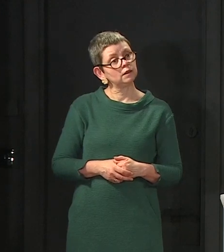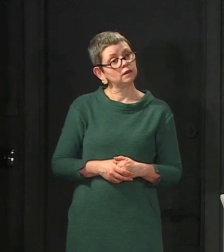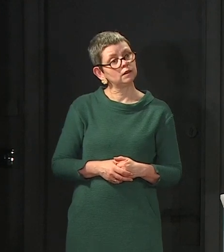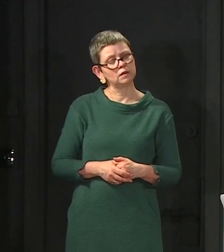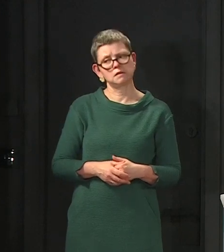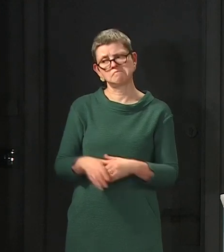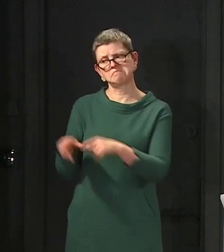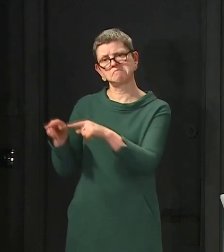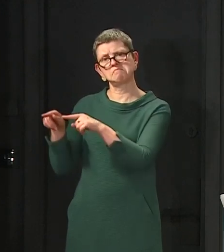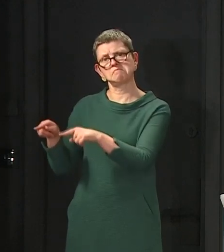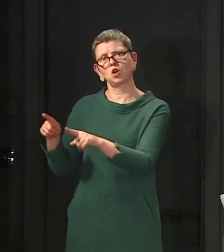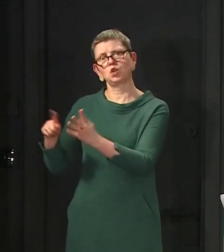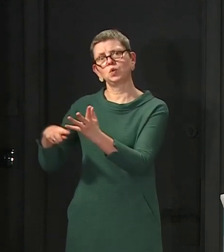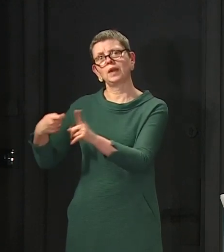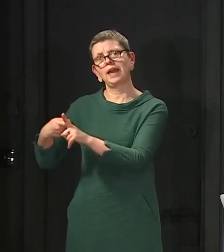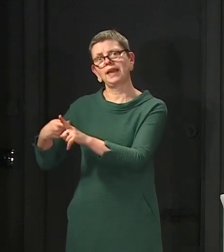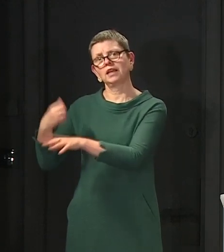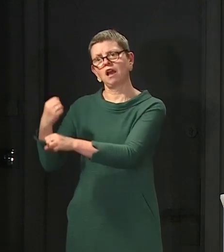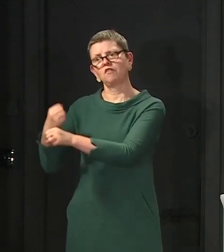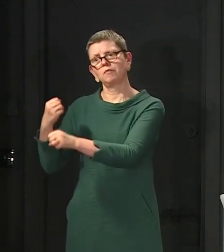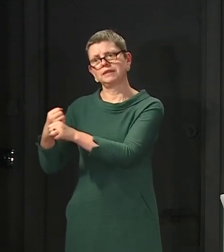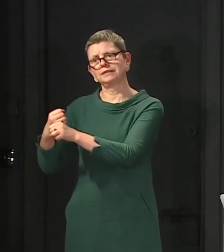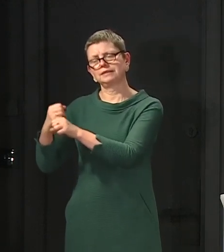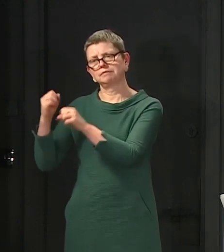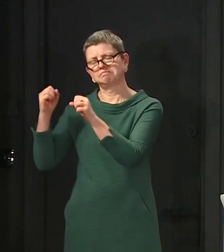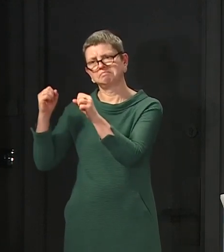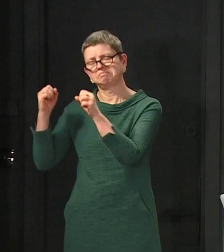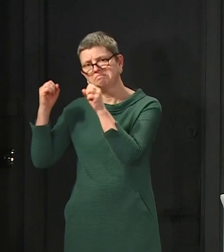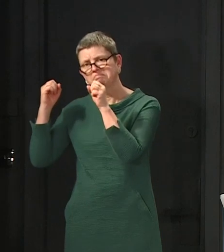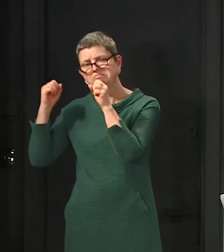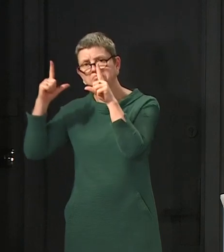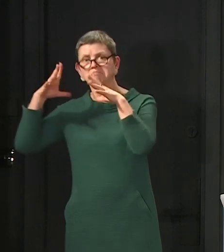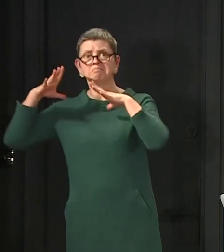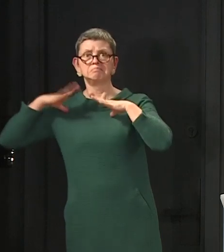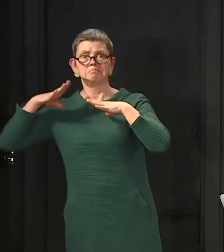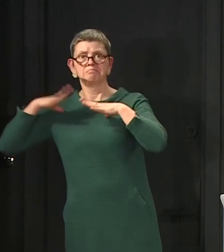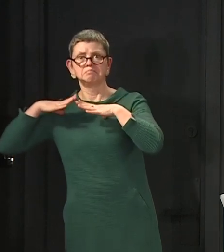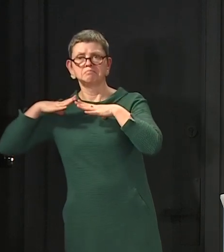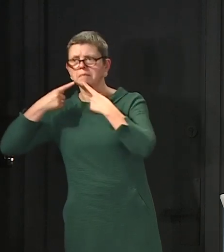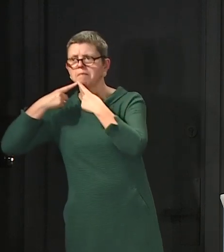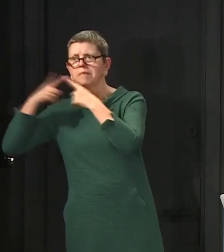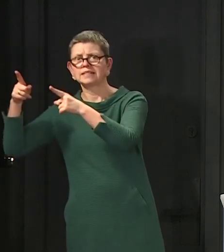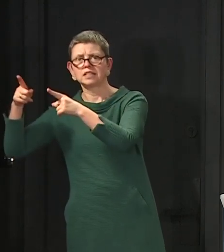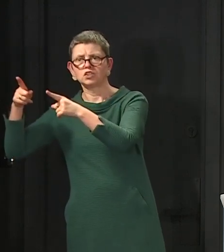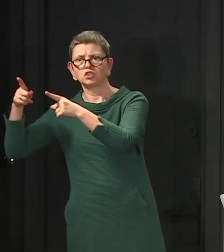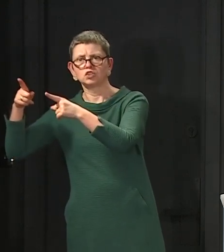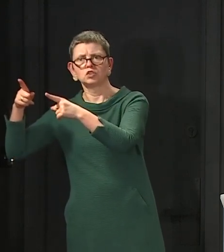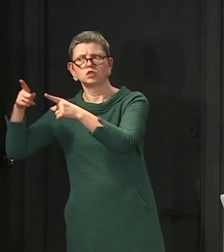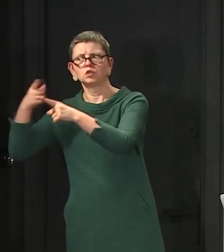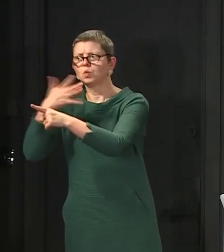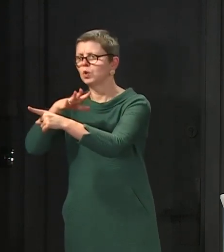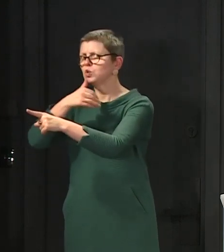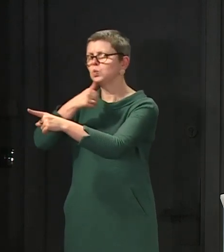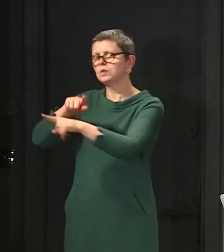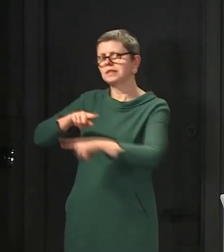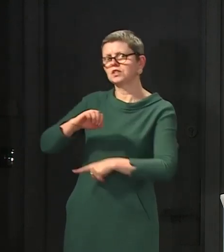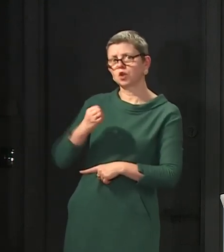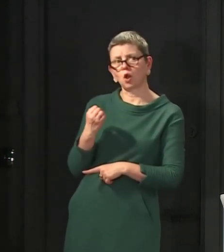Alert message in its advertising in Scotland. Just for clarity, would you want them to continue that advertising campaign but using